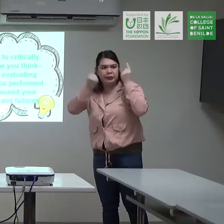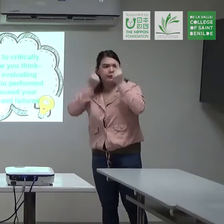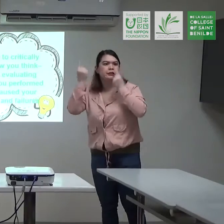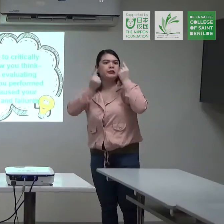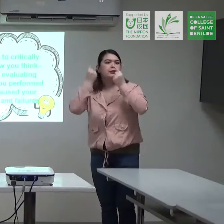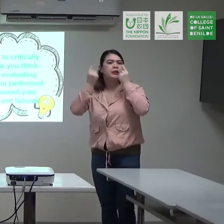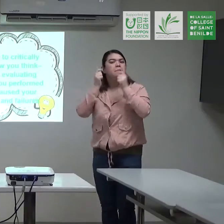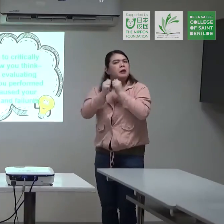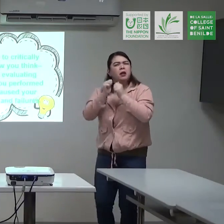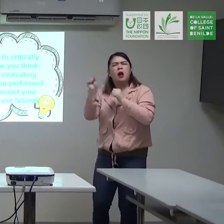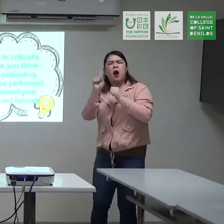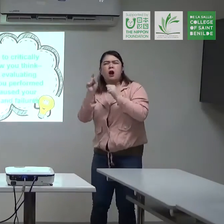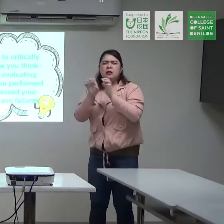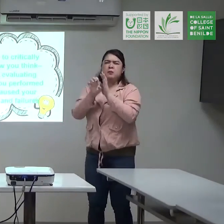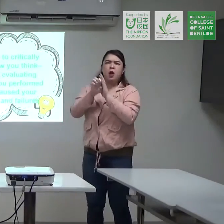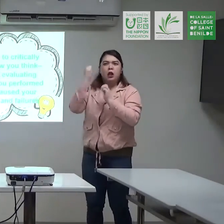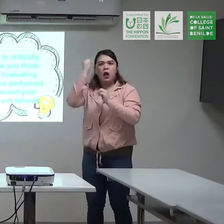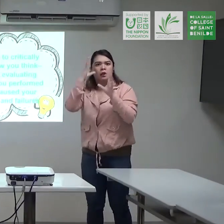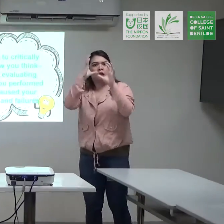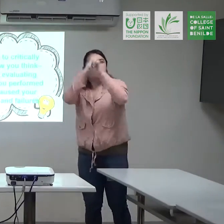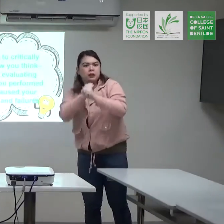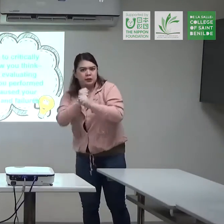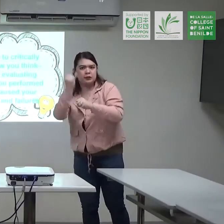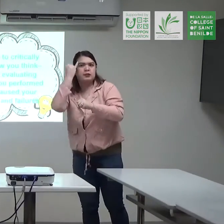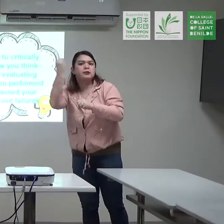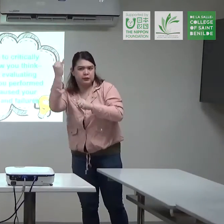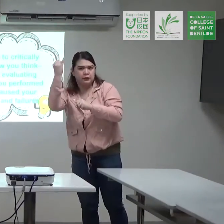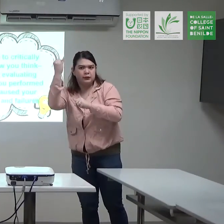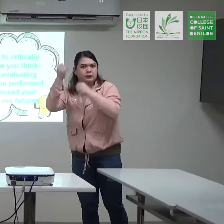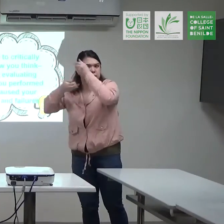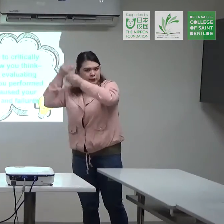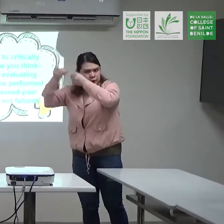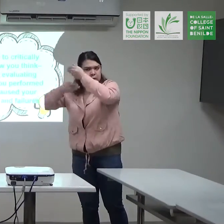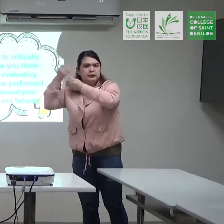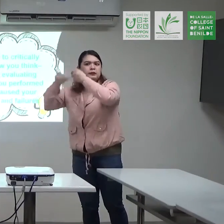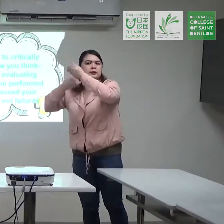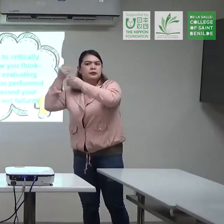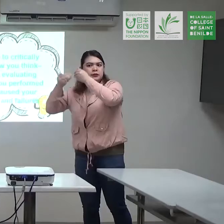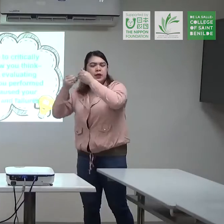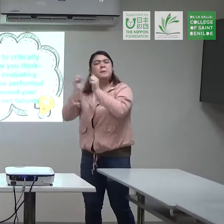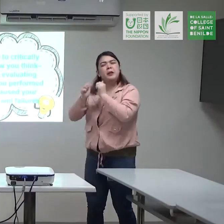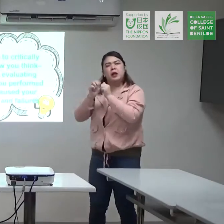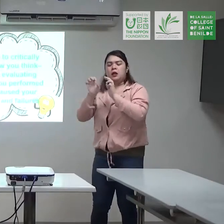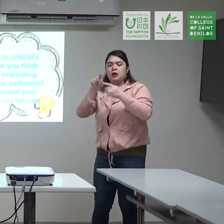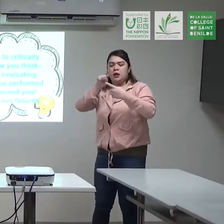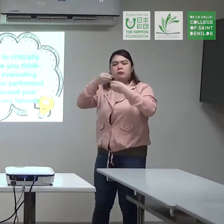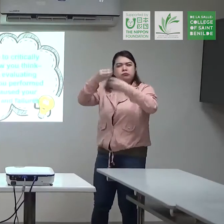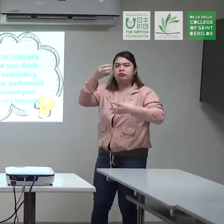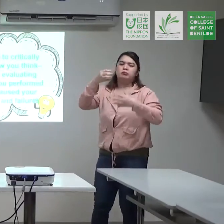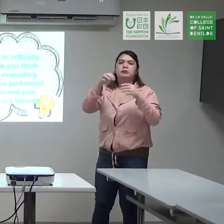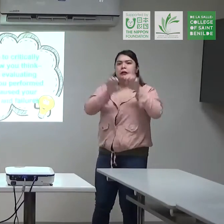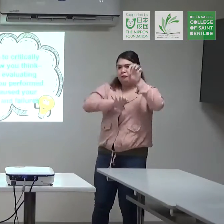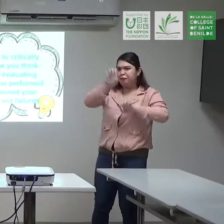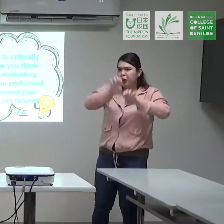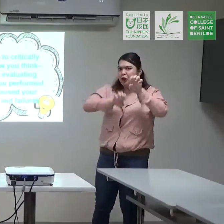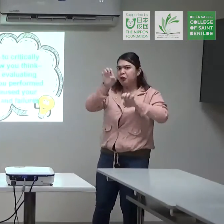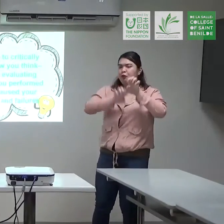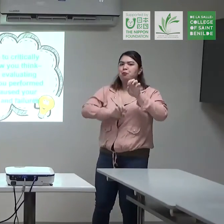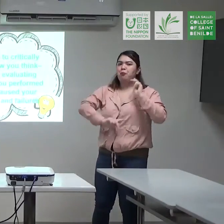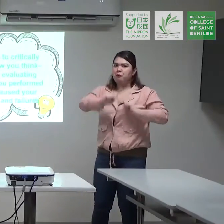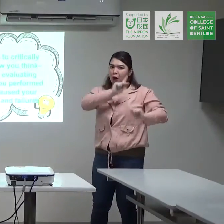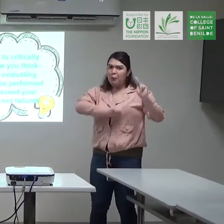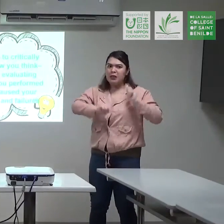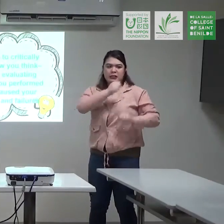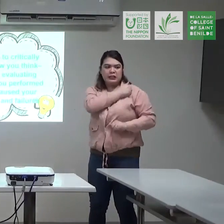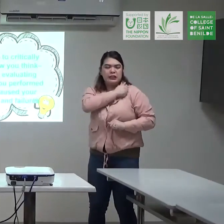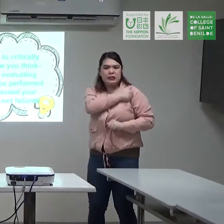critically analyze what you or we think. This means evaluating how well you perform